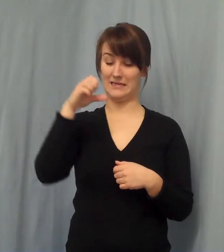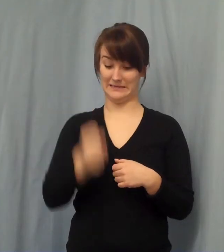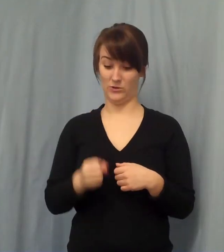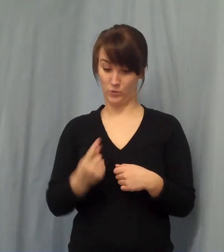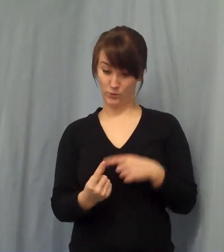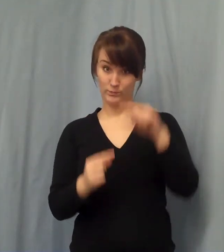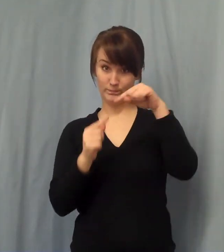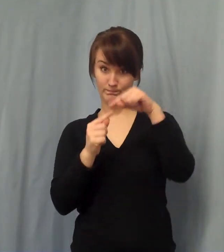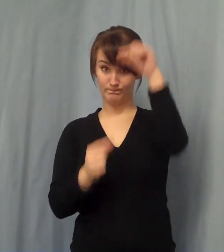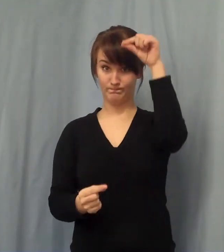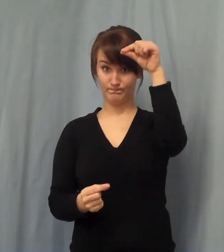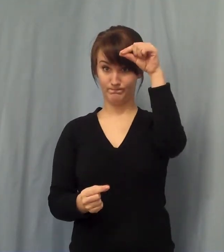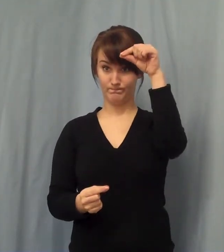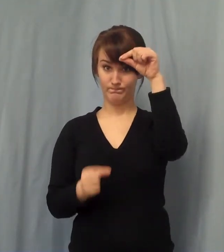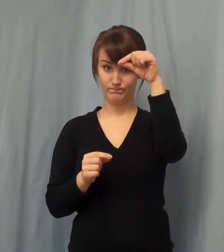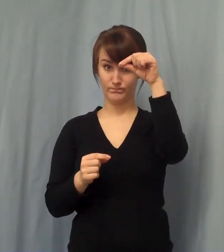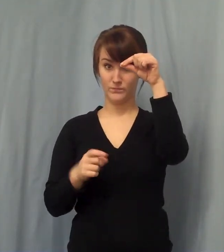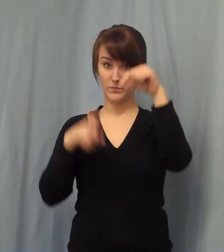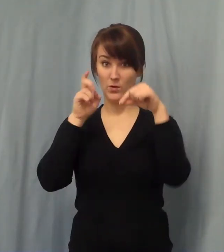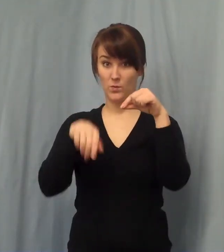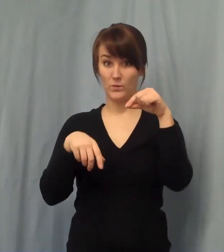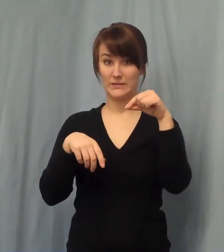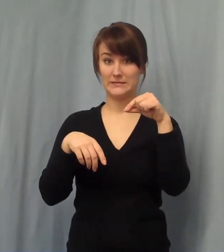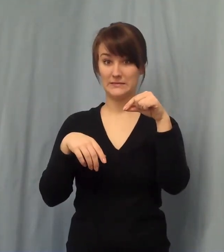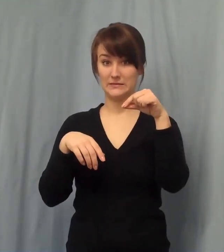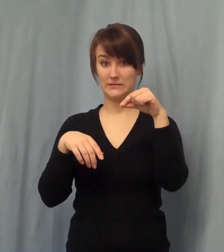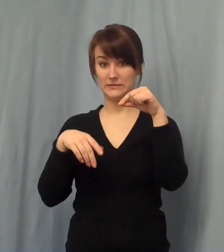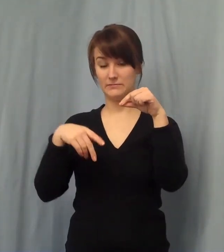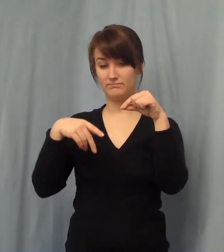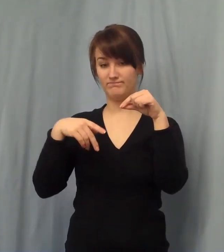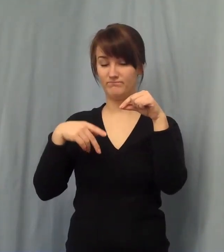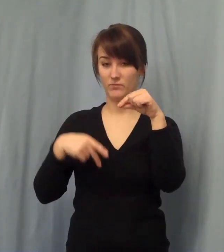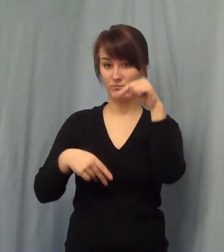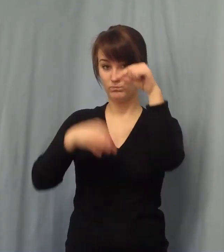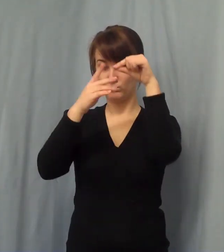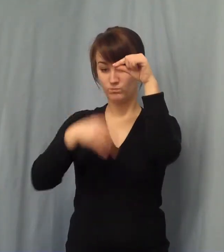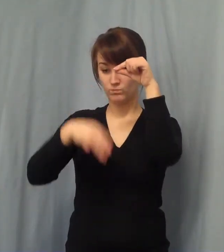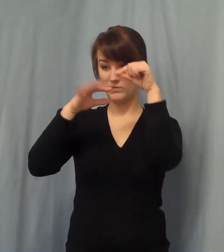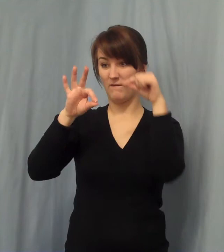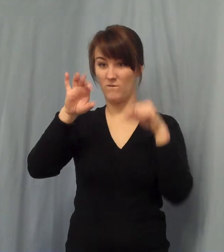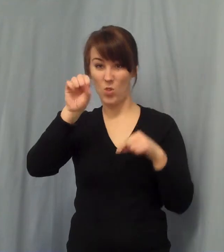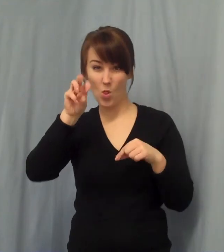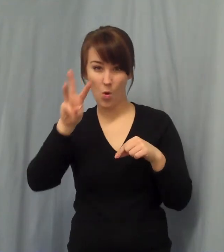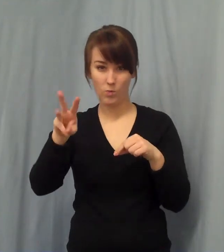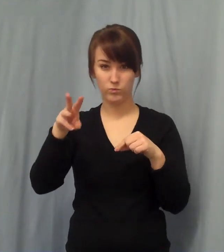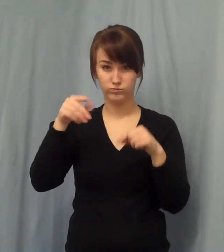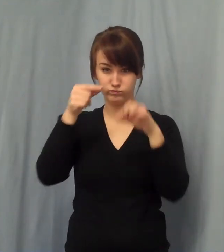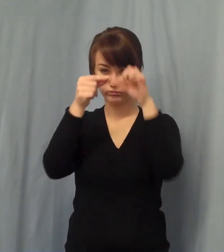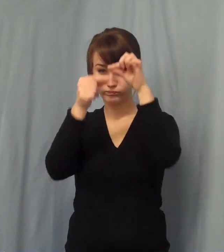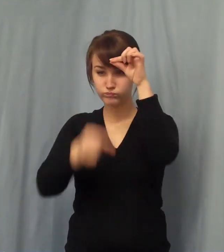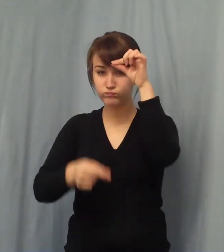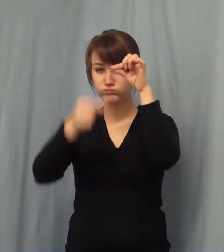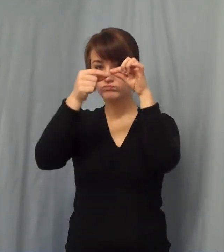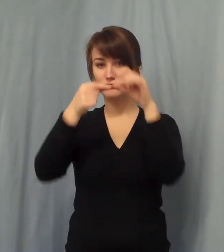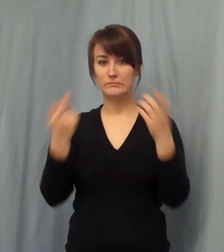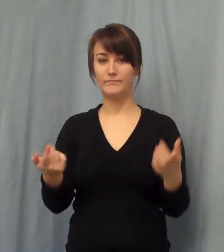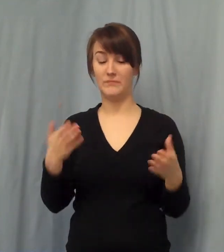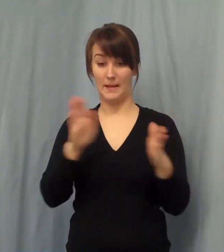all the time so we don't end up having a problem. Now, in the book, they said they put a magnet down and then